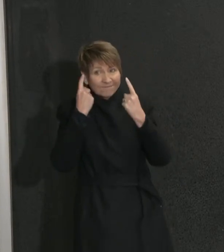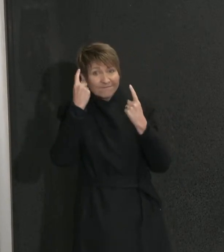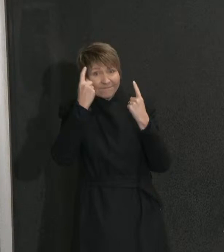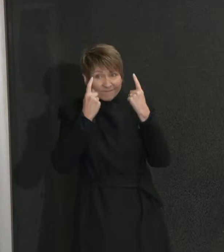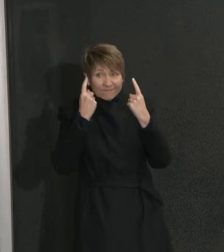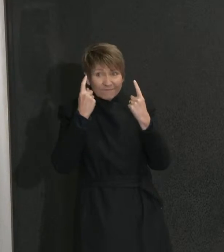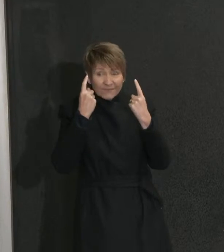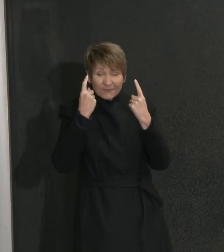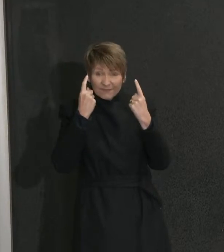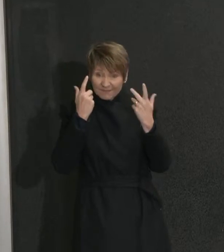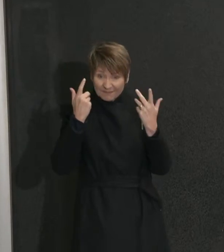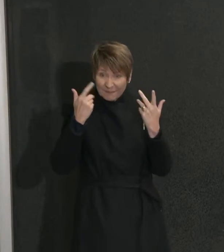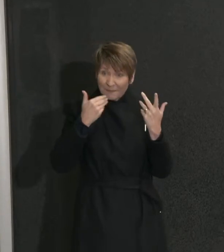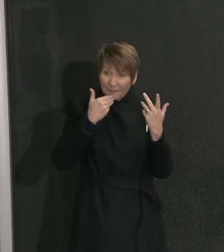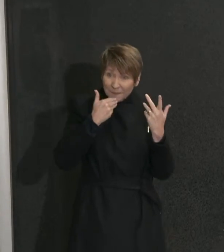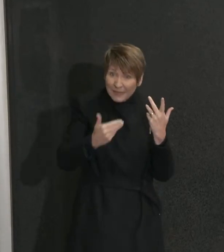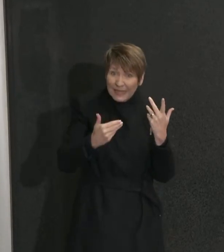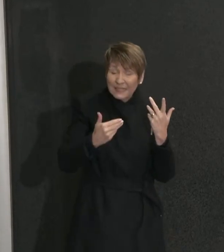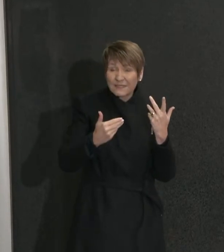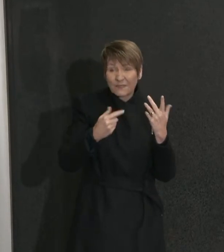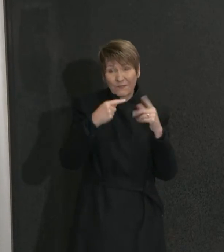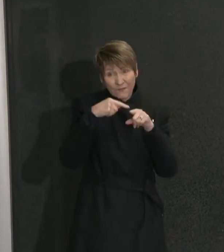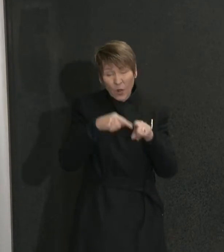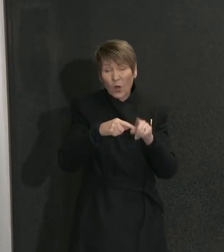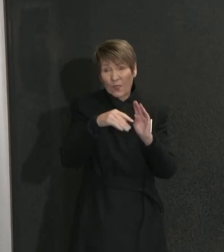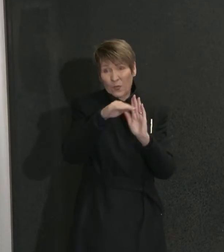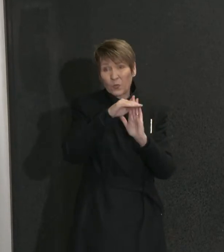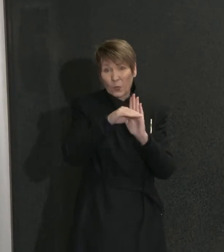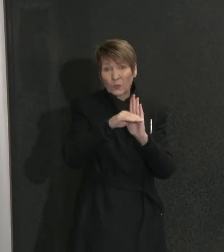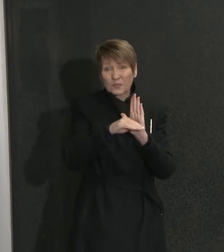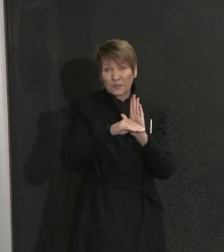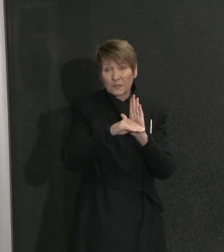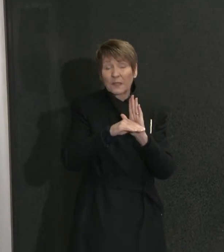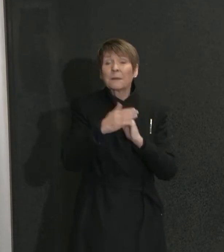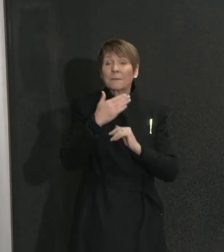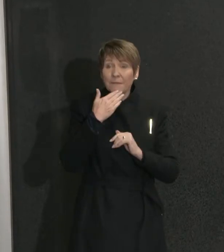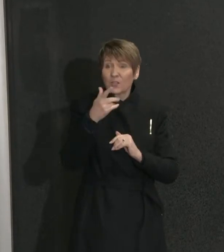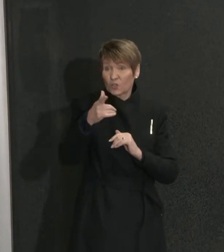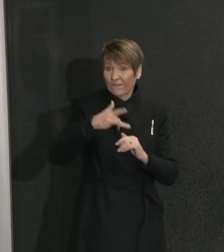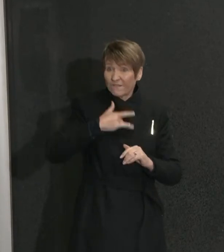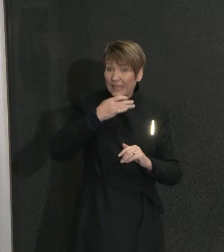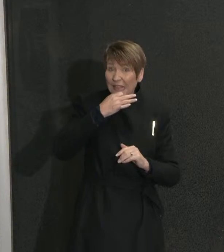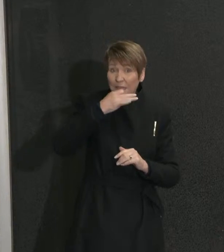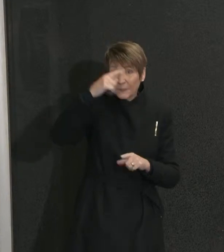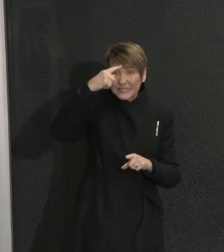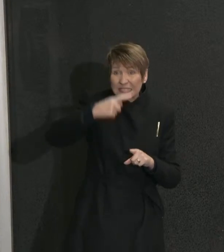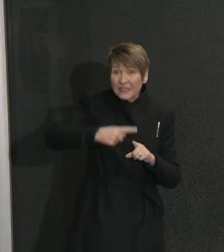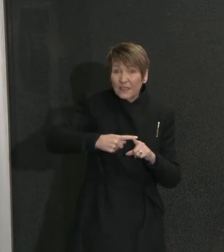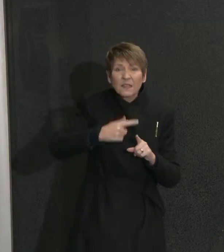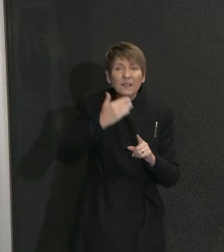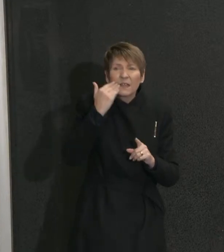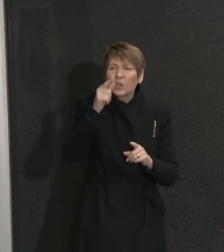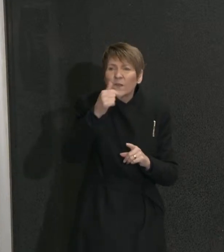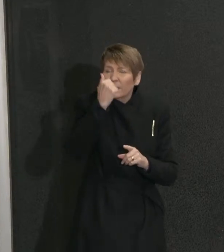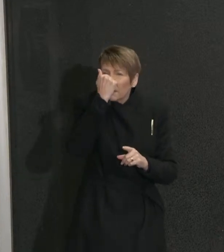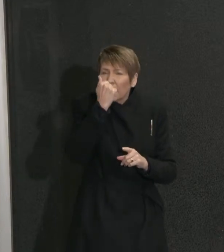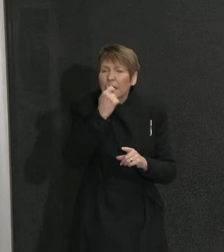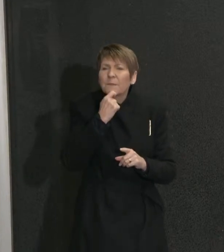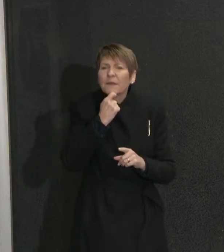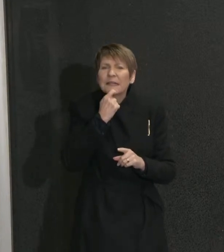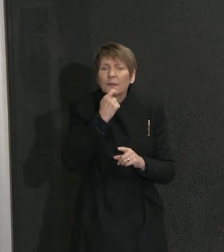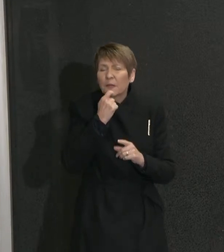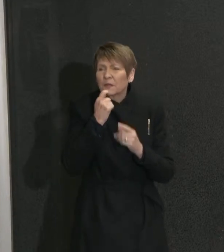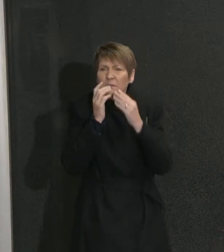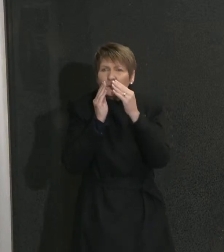and acting on that, doing the right thing, following the rules and coming forward and getting tested. Even the most minor sniffle,